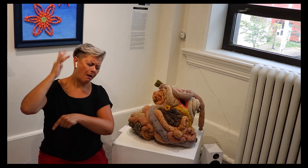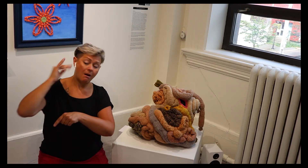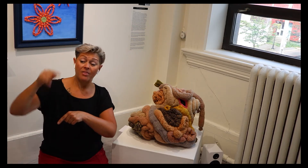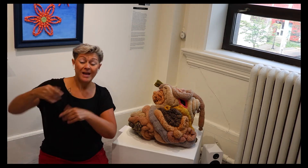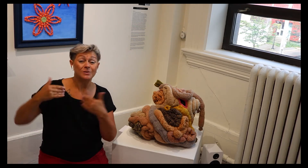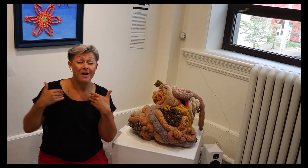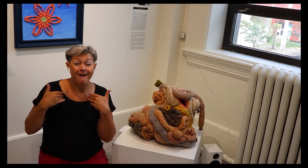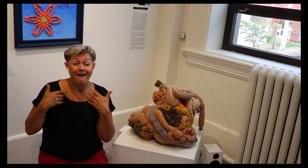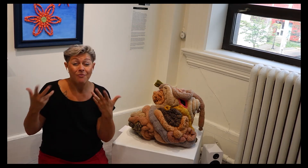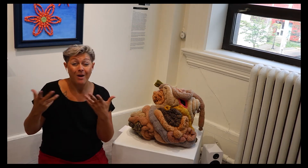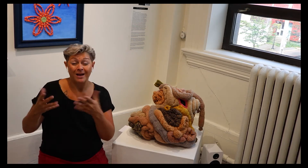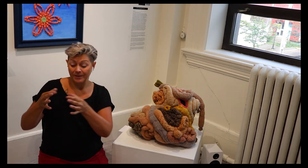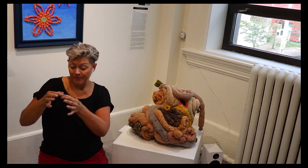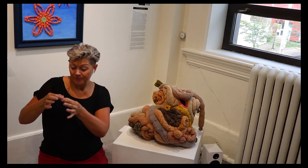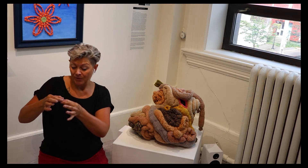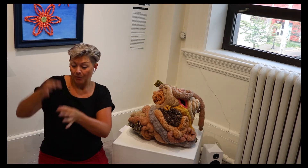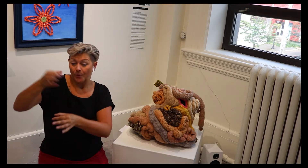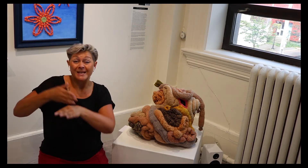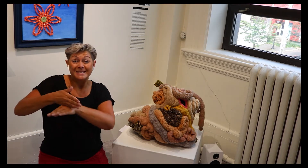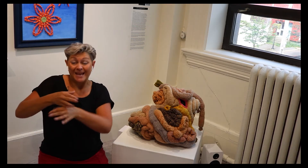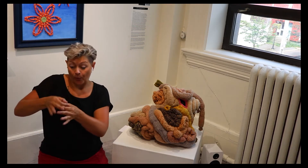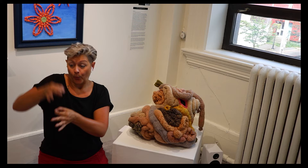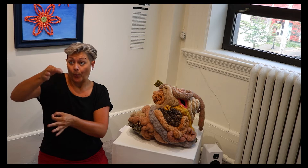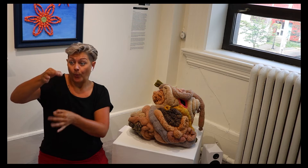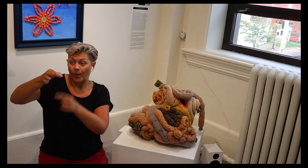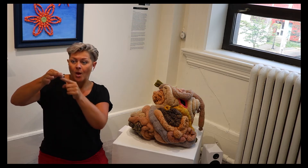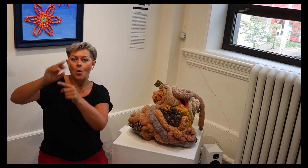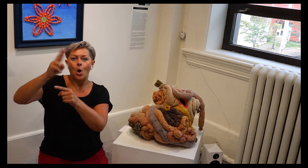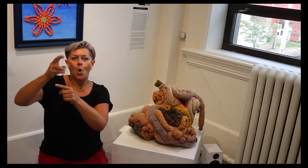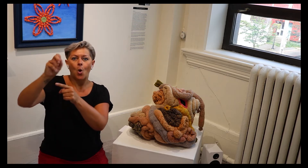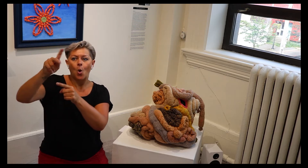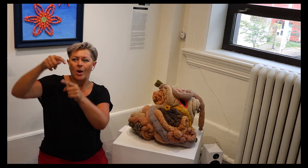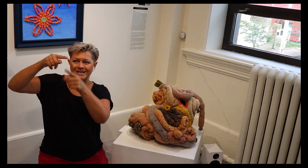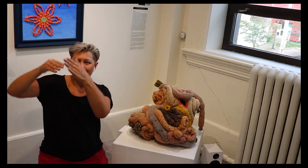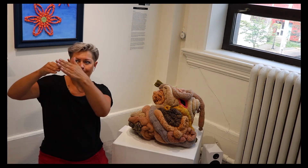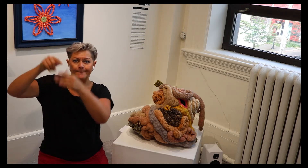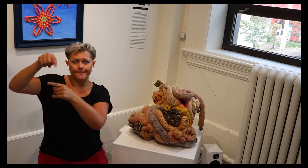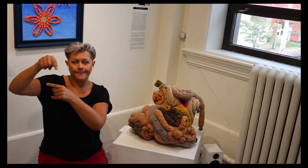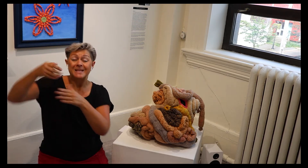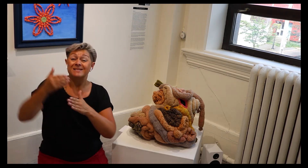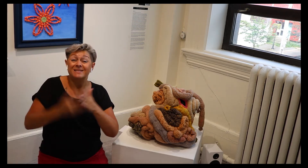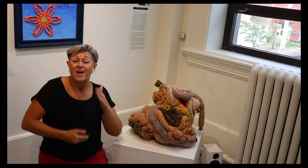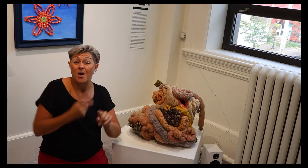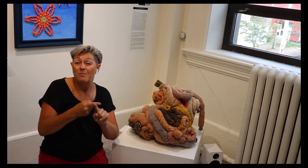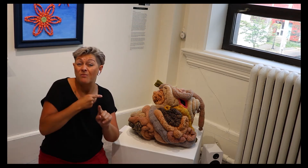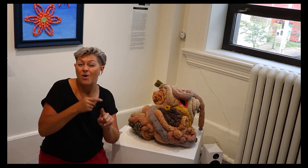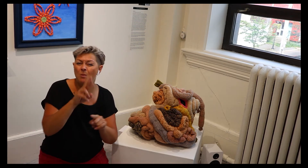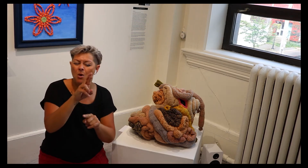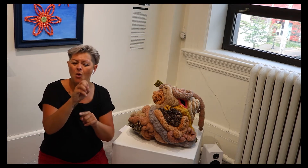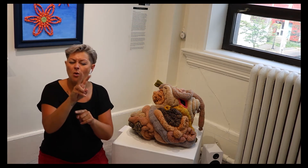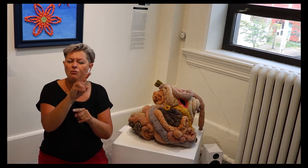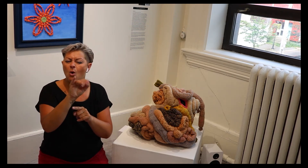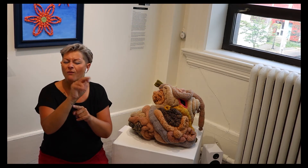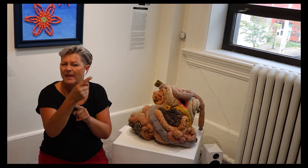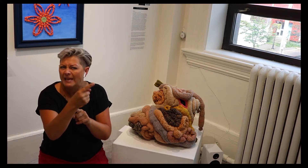with a hook on the top. Some of the yarn is spun from commercially prepared roving, and some of it is wool